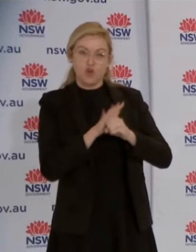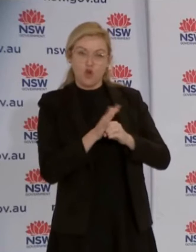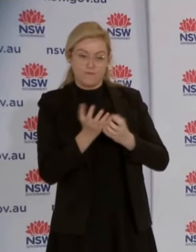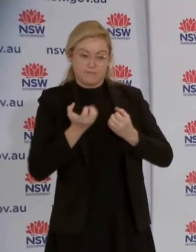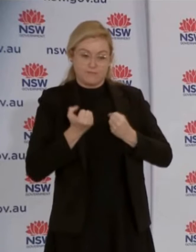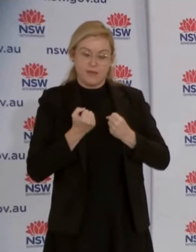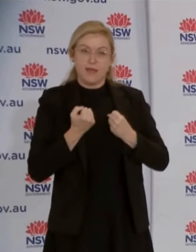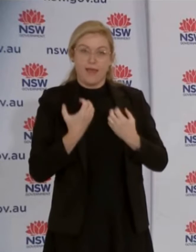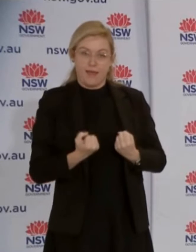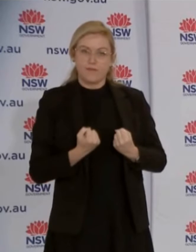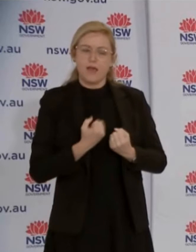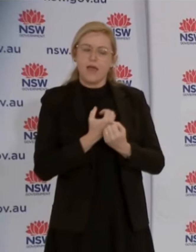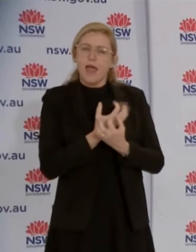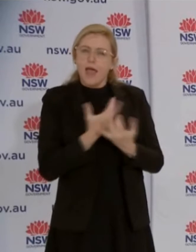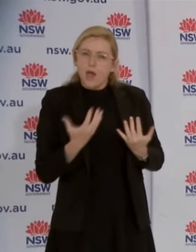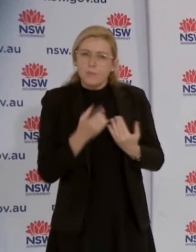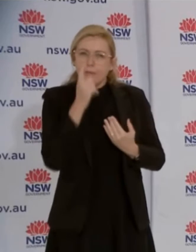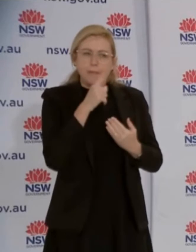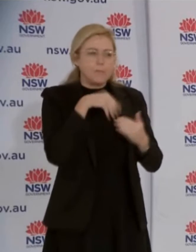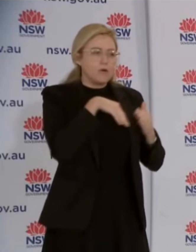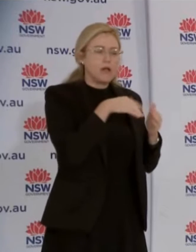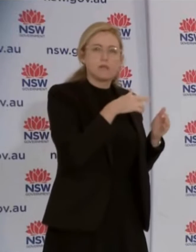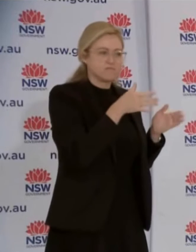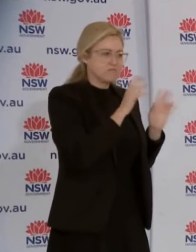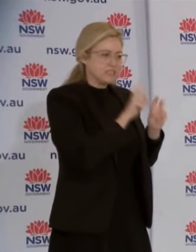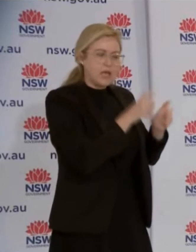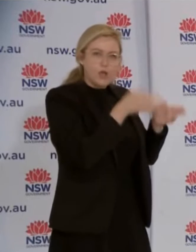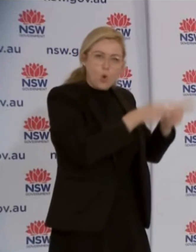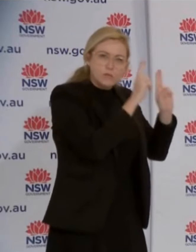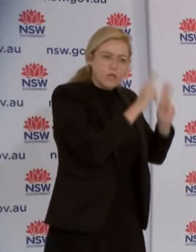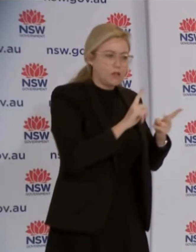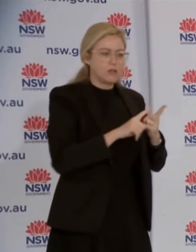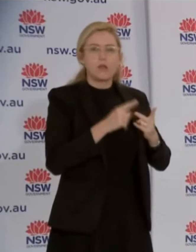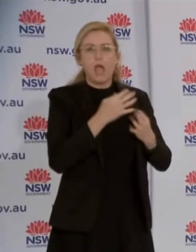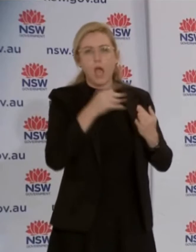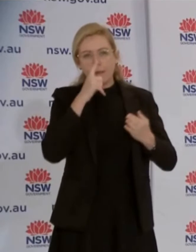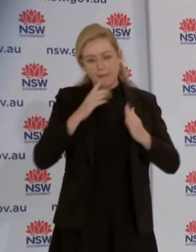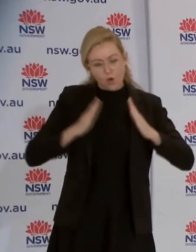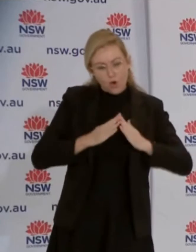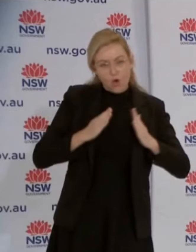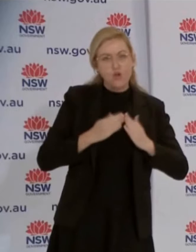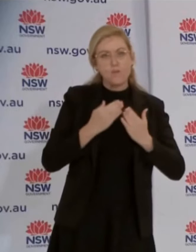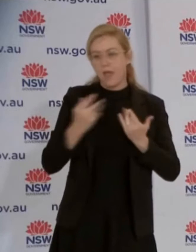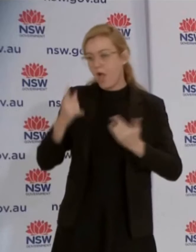with COVID? And what's the protocols as to whether somebody goes to a health hotel or can stay at home?